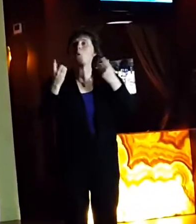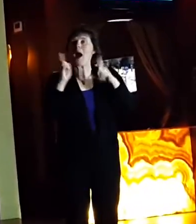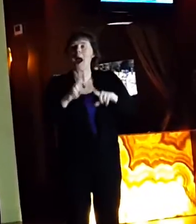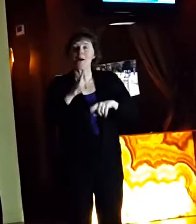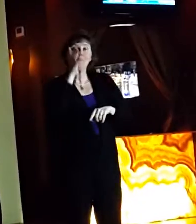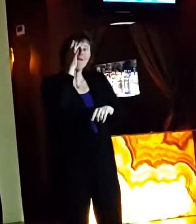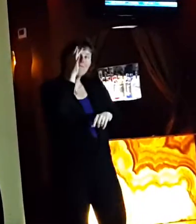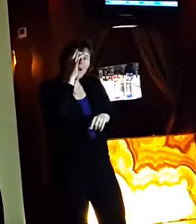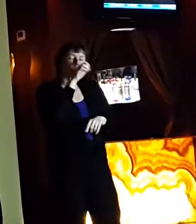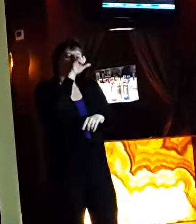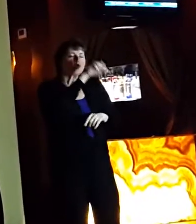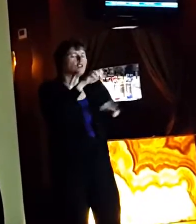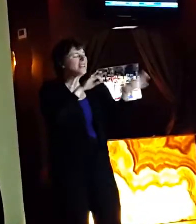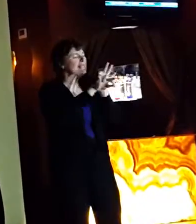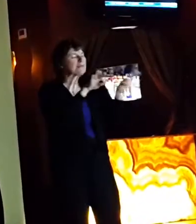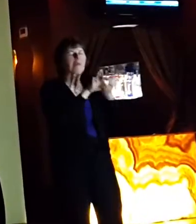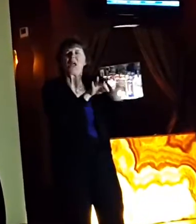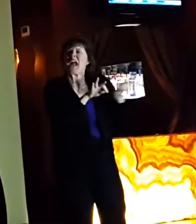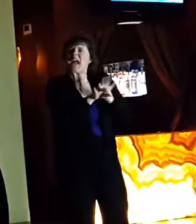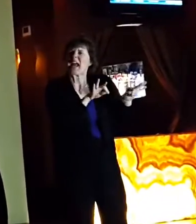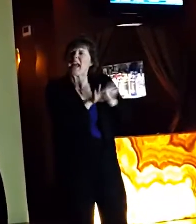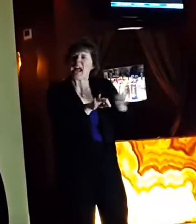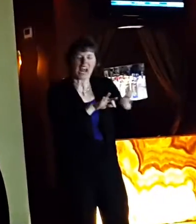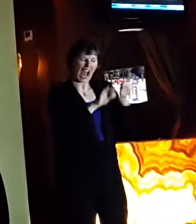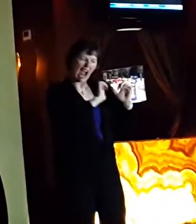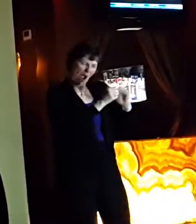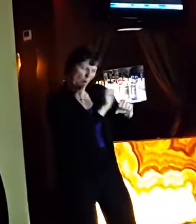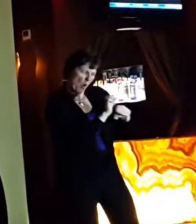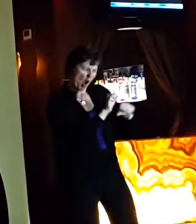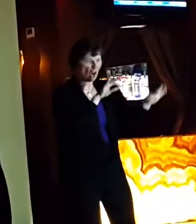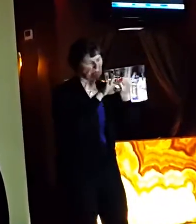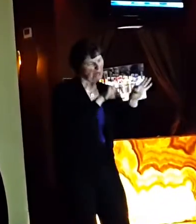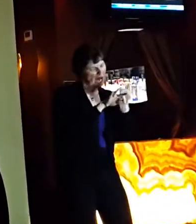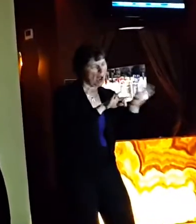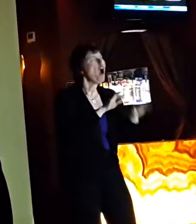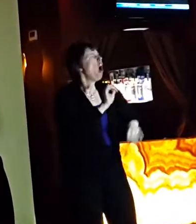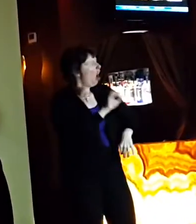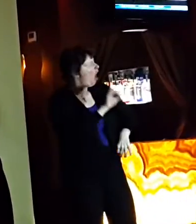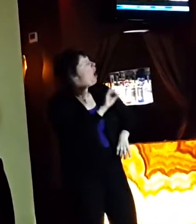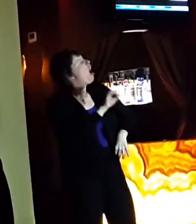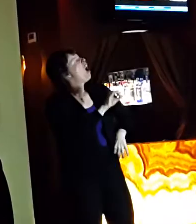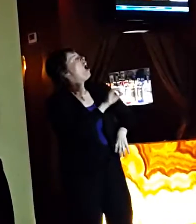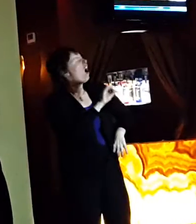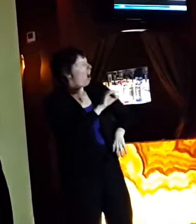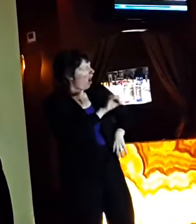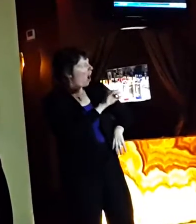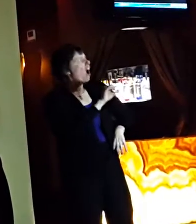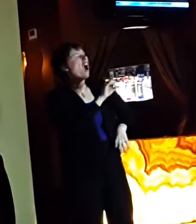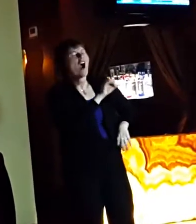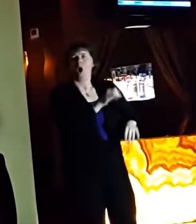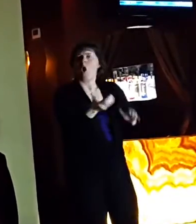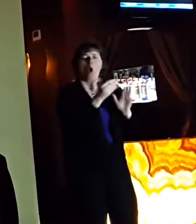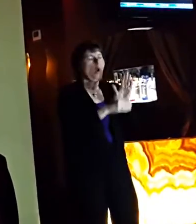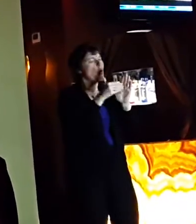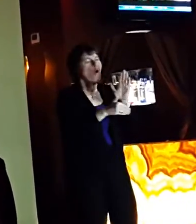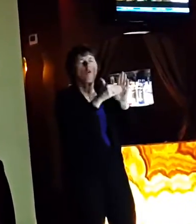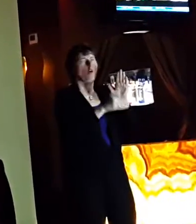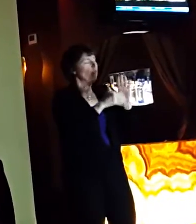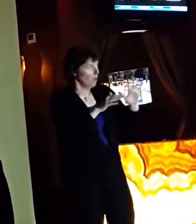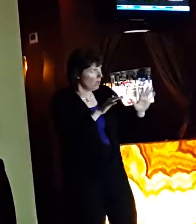loves explaining things. And he would explain to me, this is how this worked, this is how that worked. And he would explain so much almost all the time, so you just got used